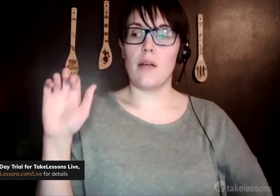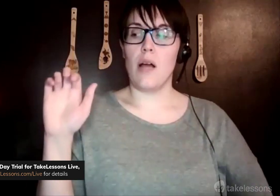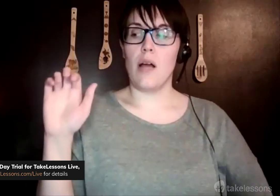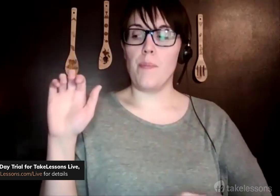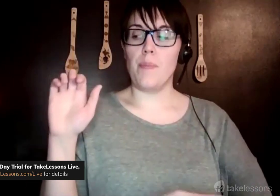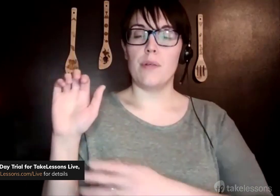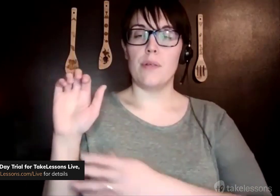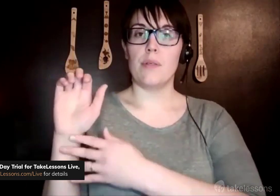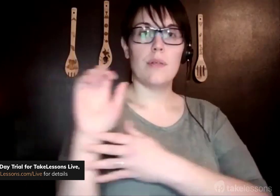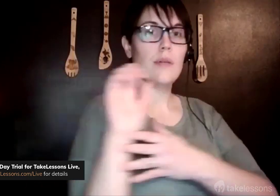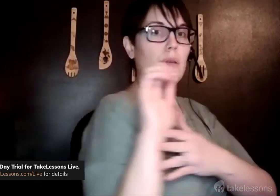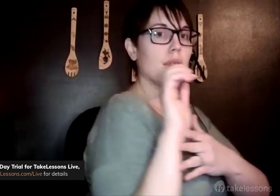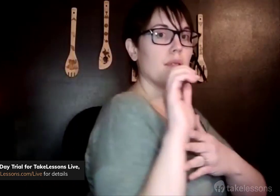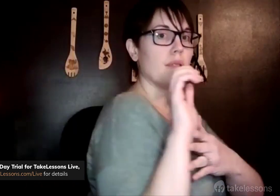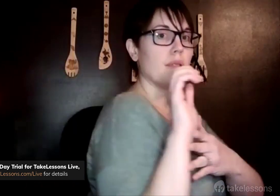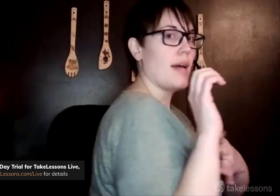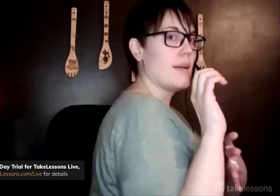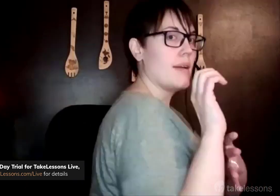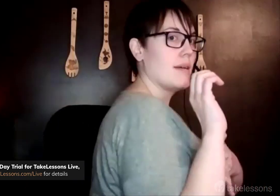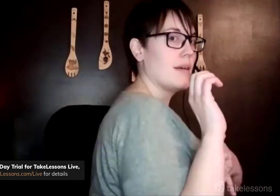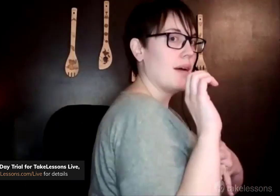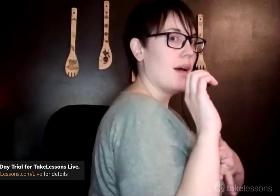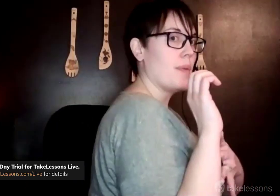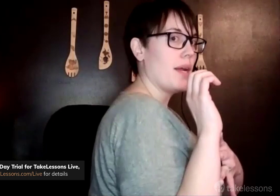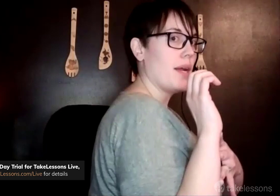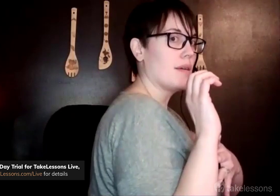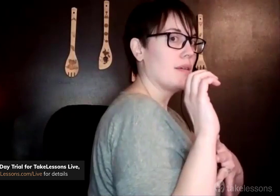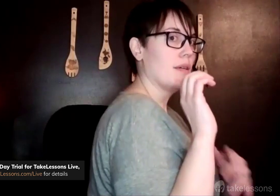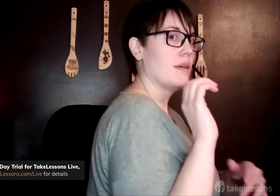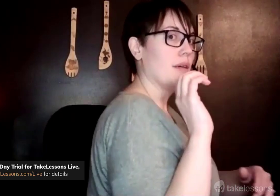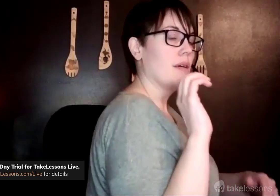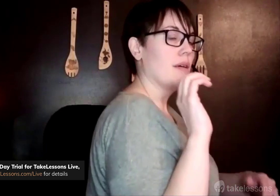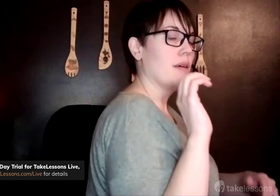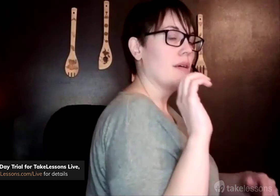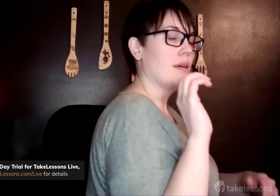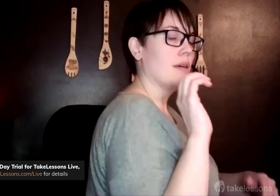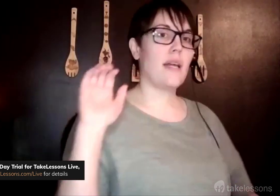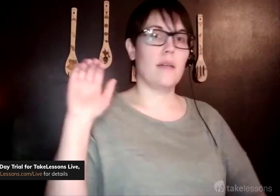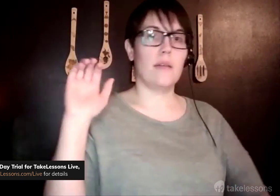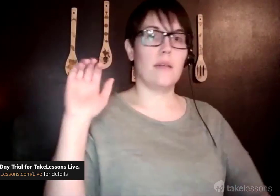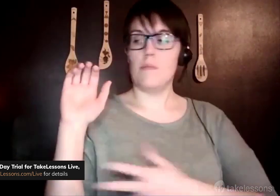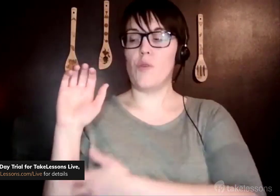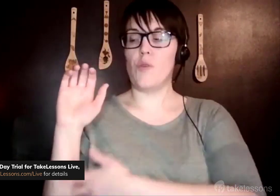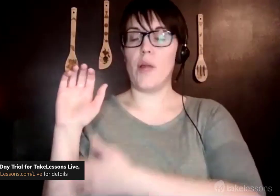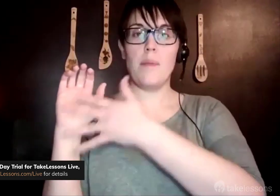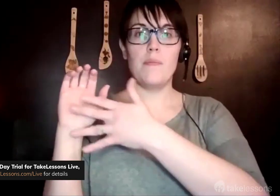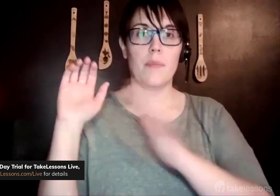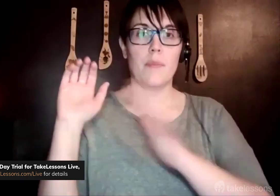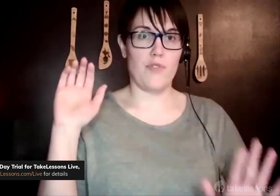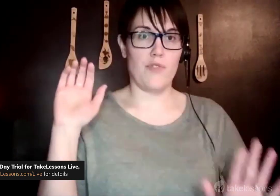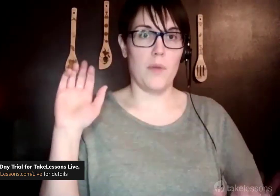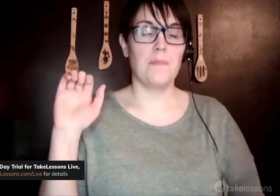up, see that? Up here, sitting straight up, comfortable.